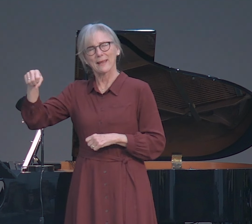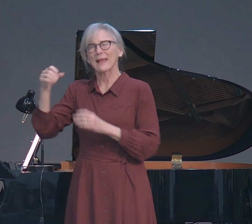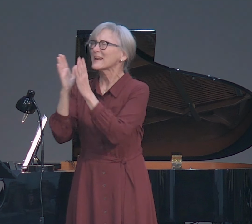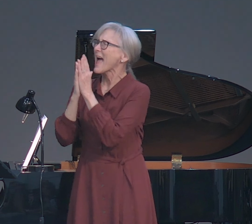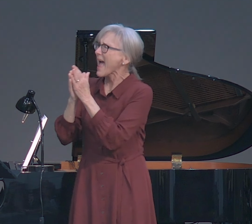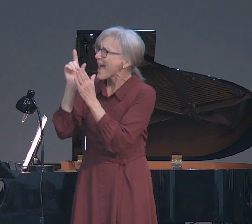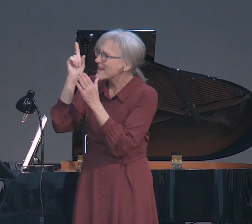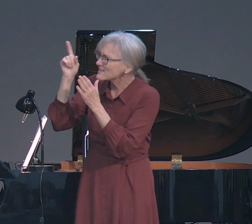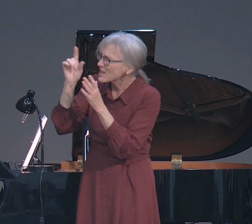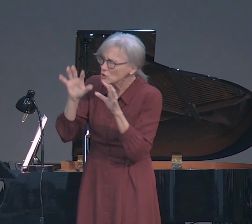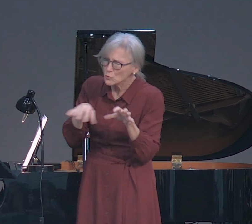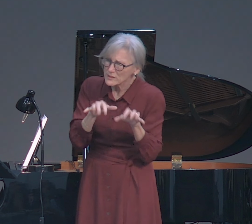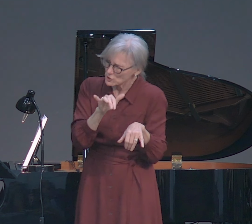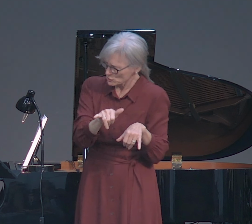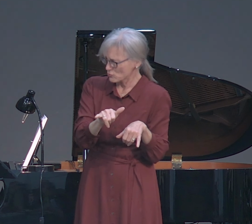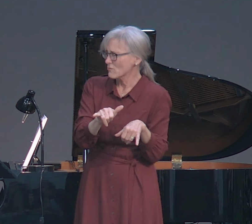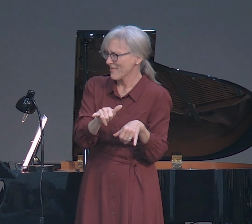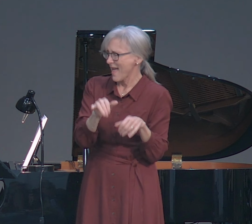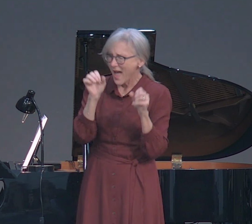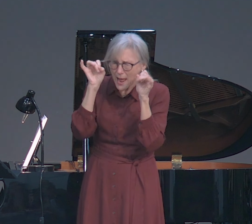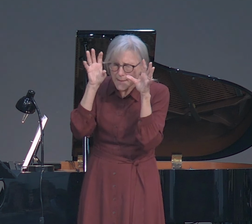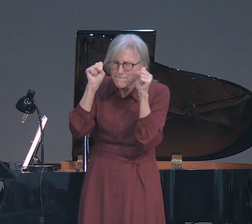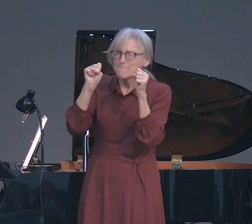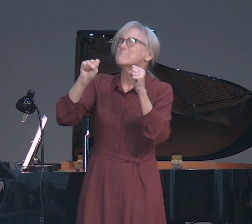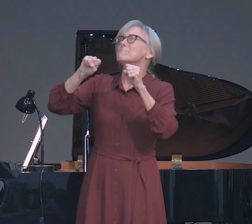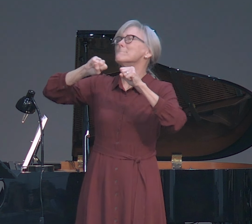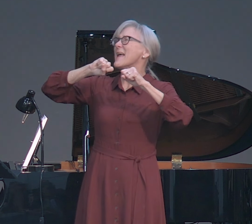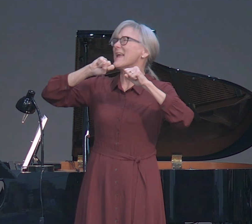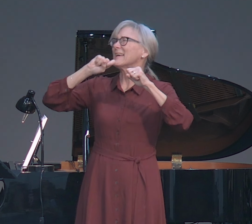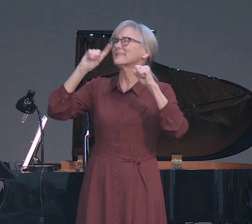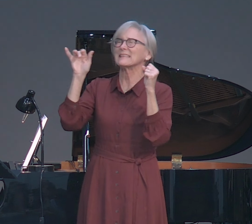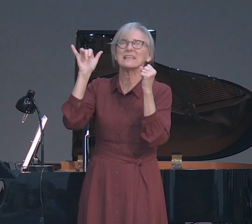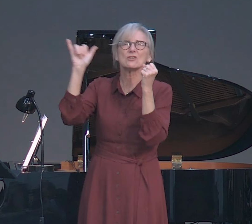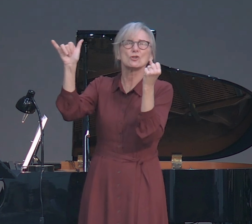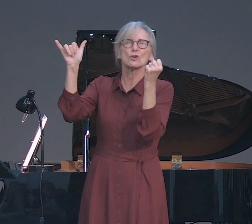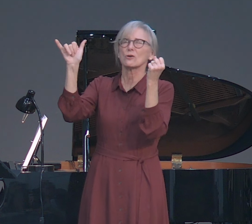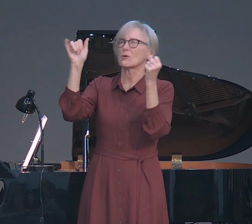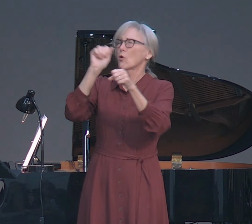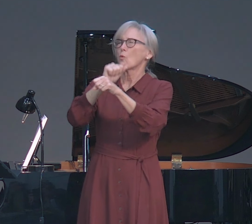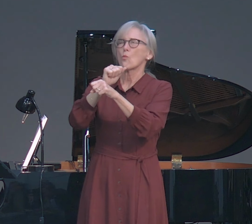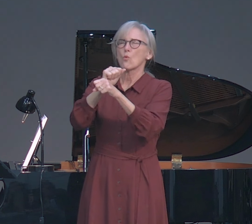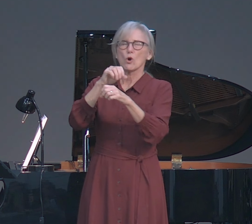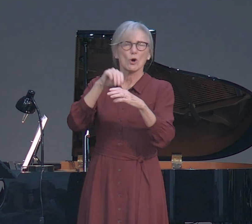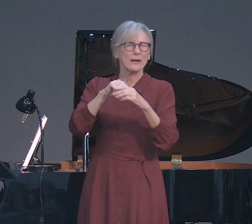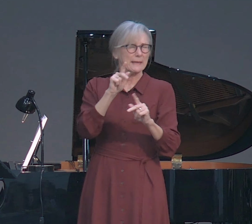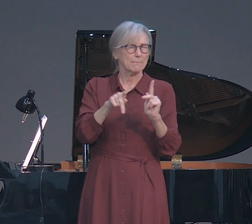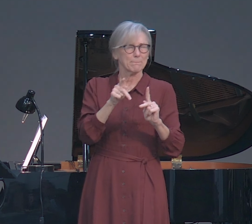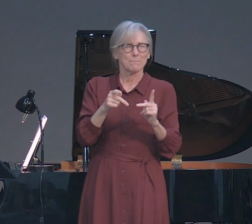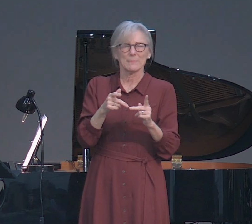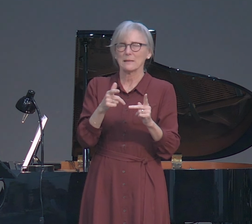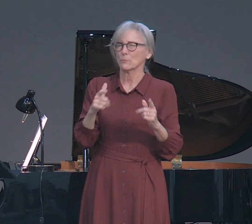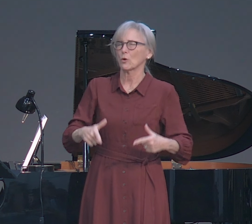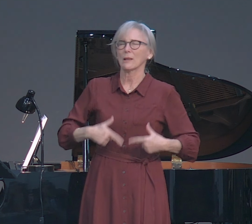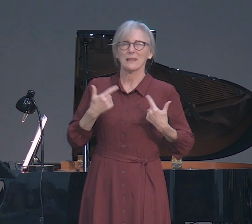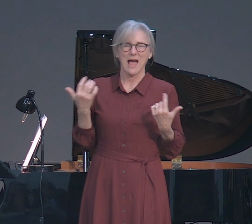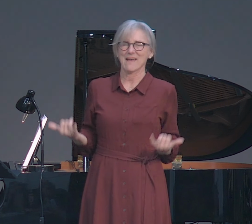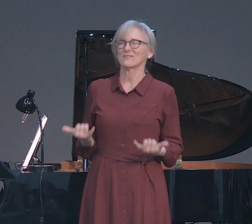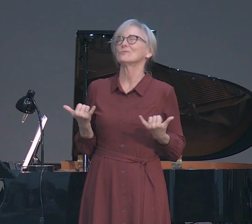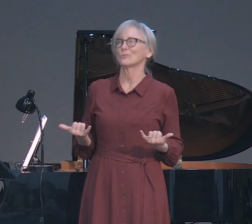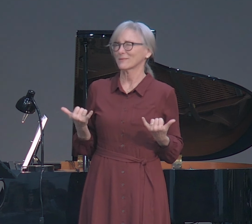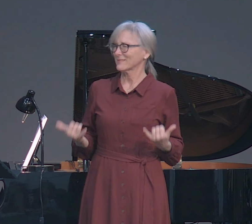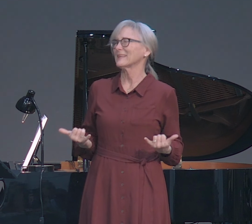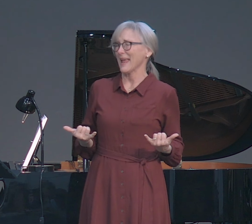would do that amazing, eternal wonder, even in our midst here today, among those who